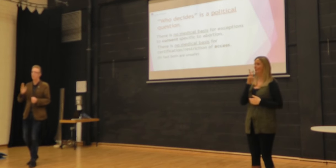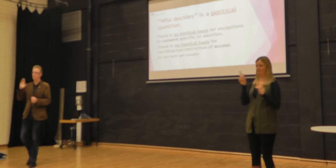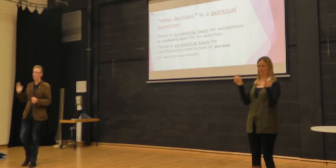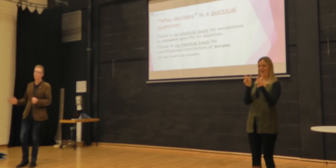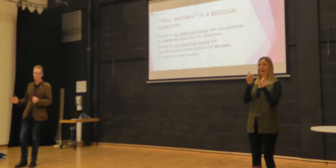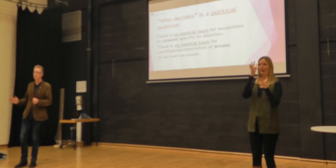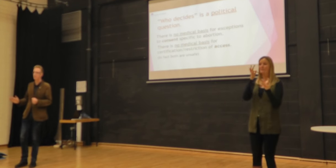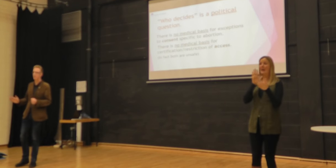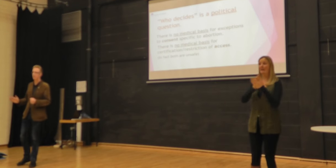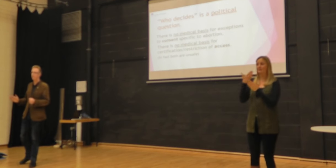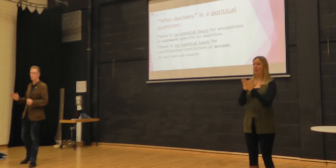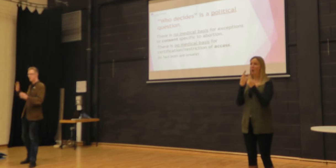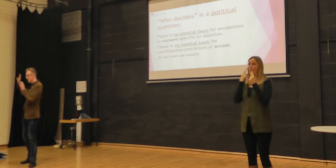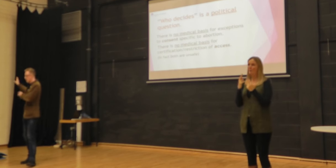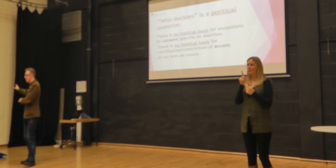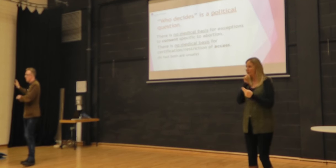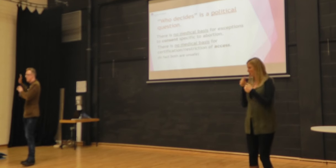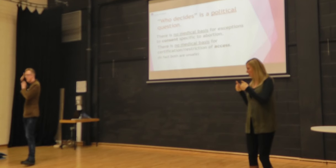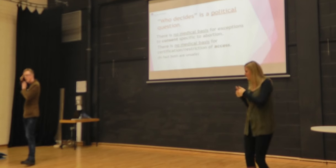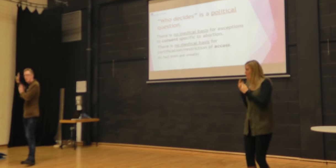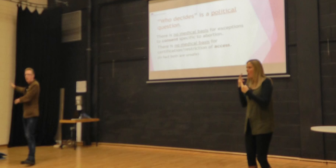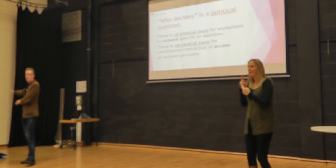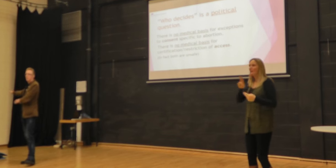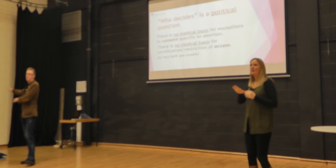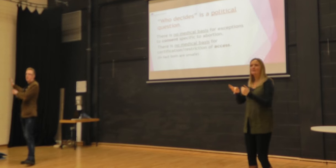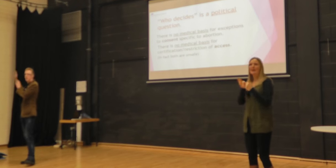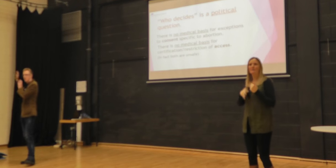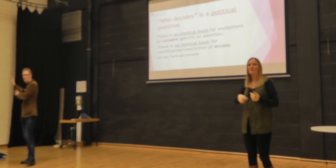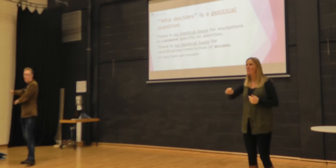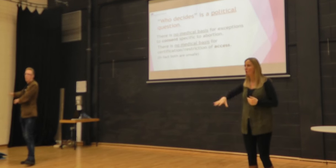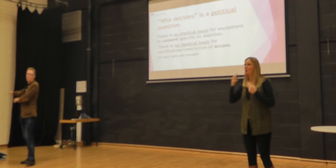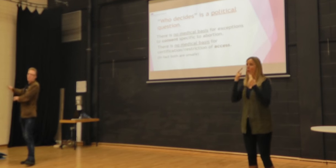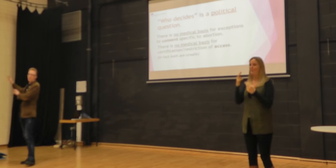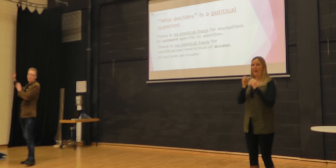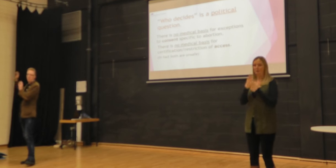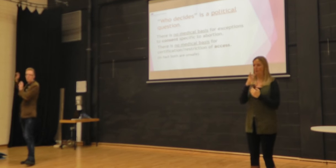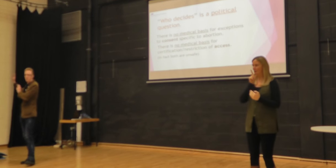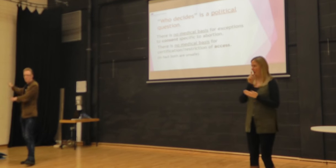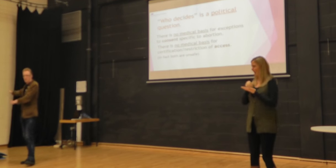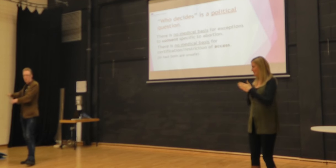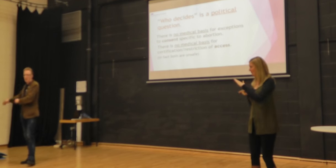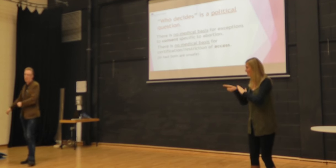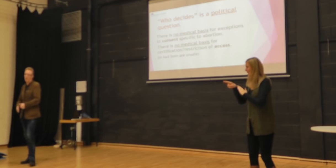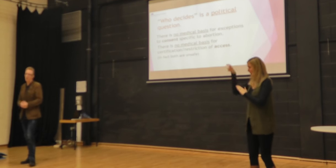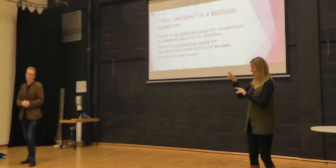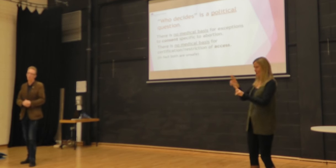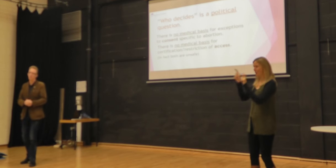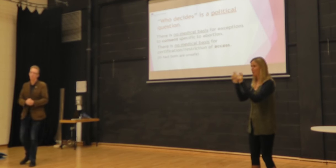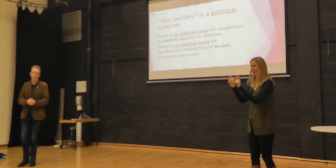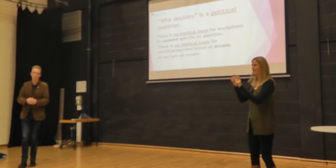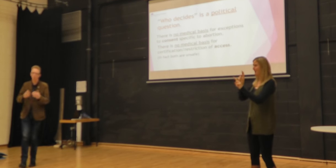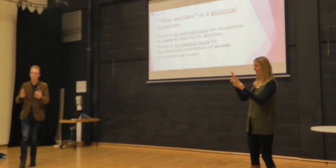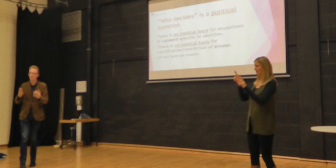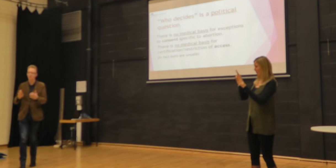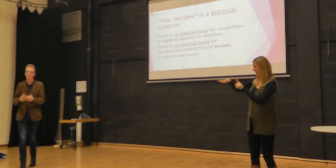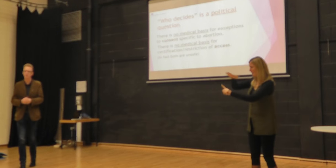was illegal, it was generally unsafe. Dodgy, it was not in a good setting, not with a well-trained person, and not with,